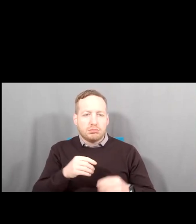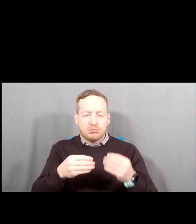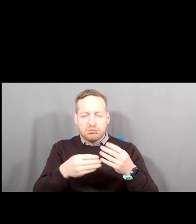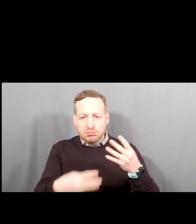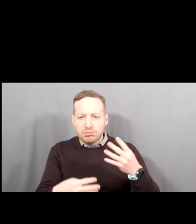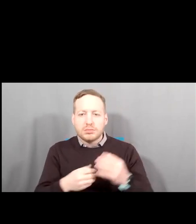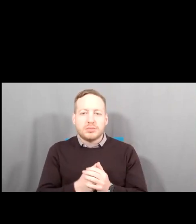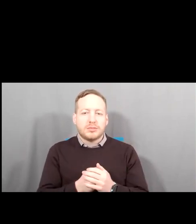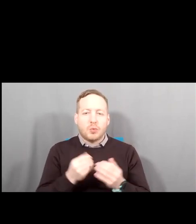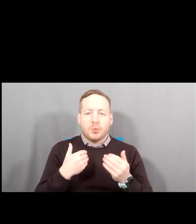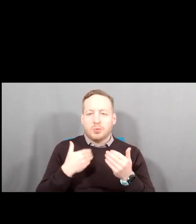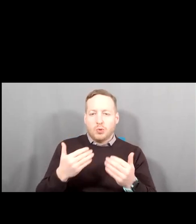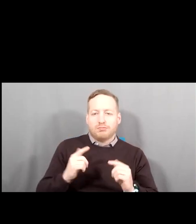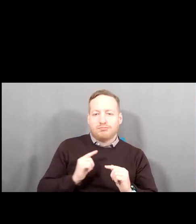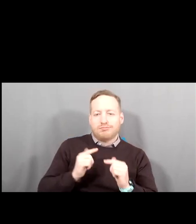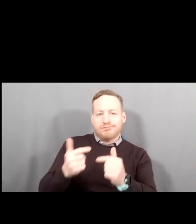and he's going to share a report.